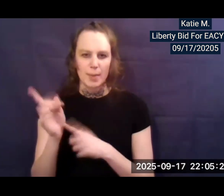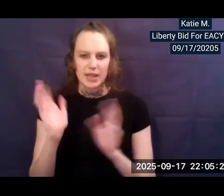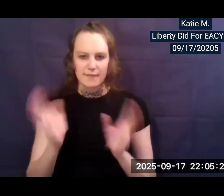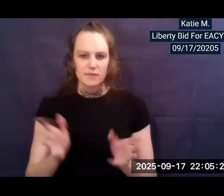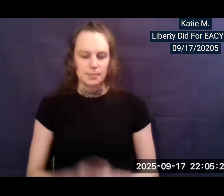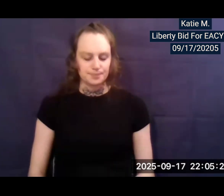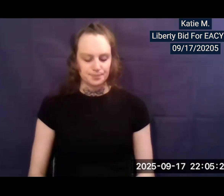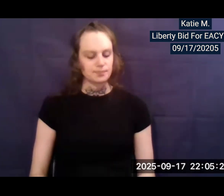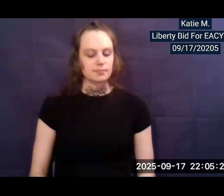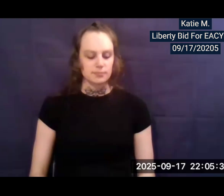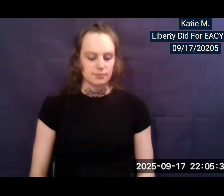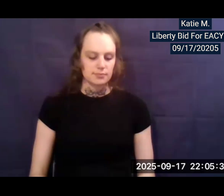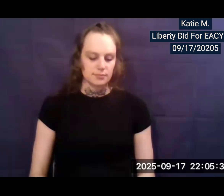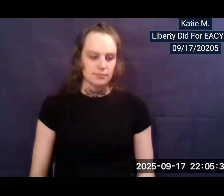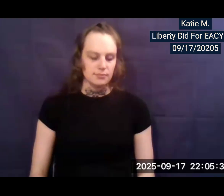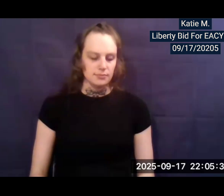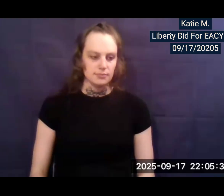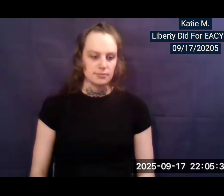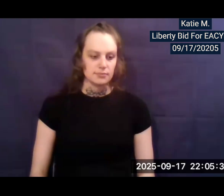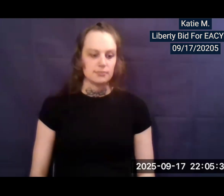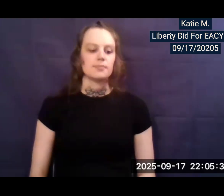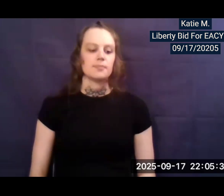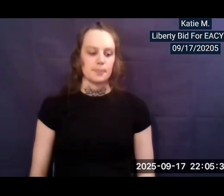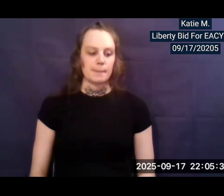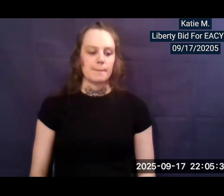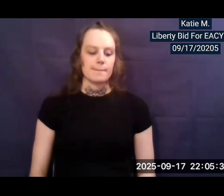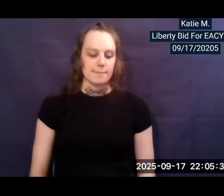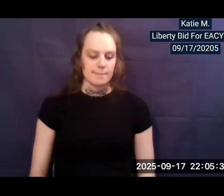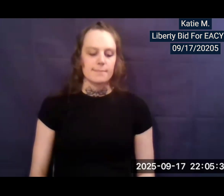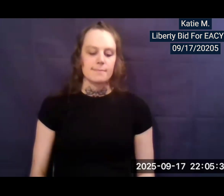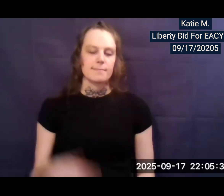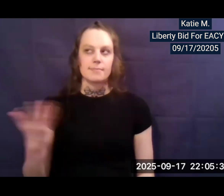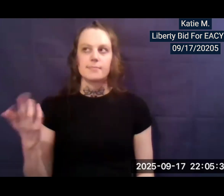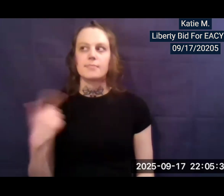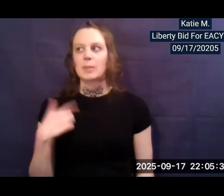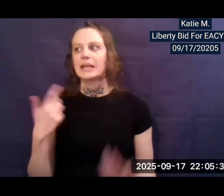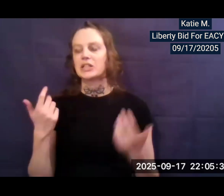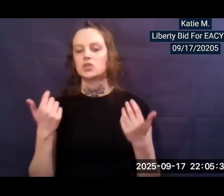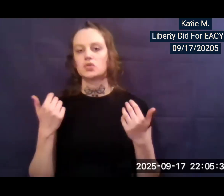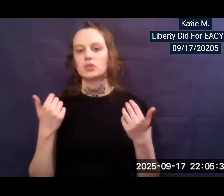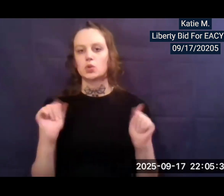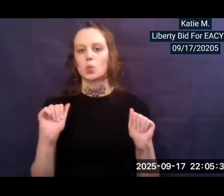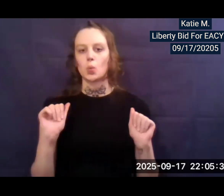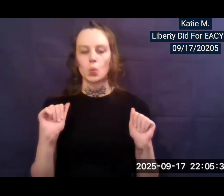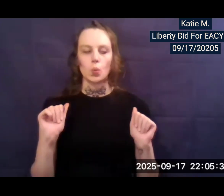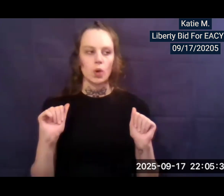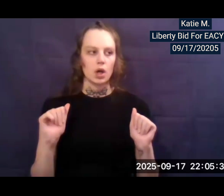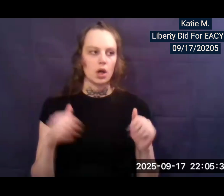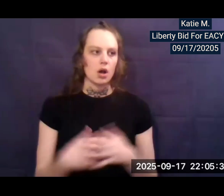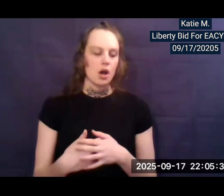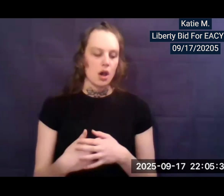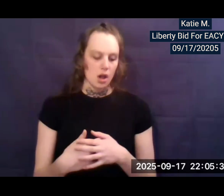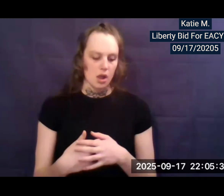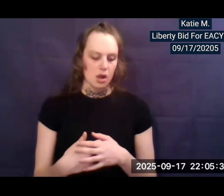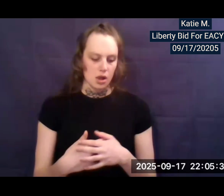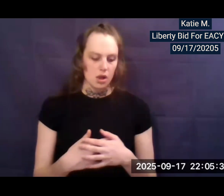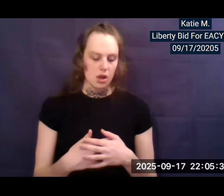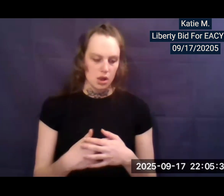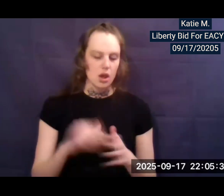But I'm just trying to build my network with like just like there's a saying like God is my employer.